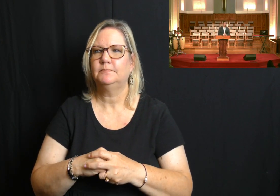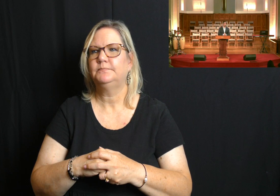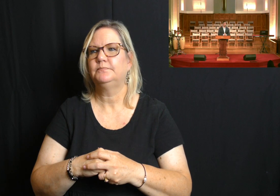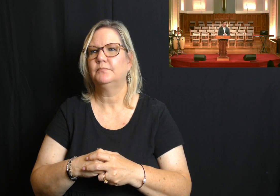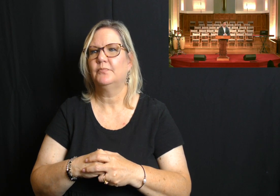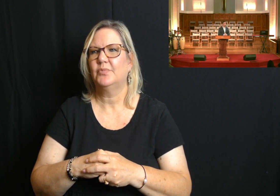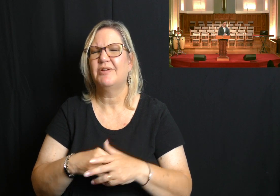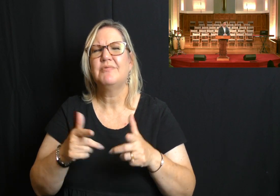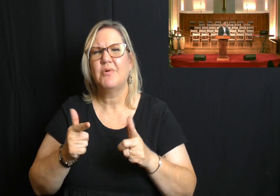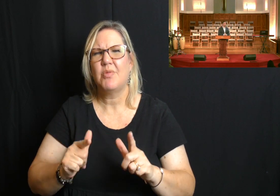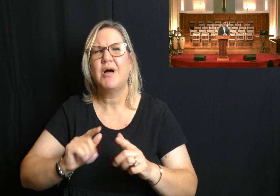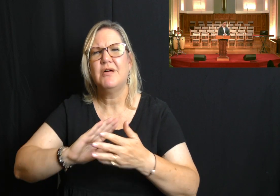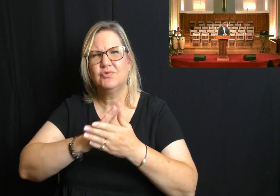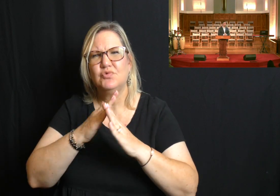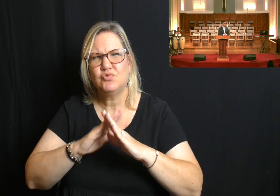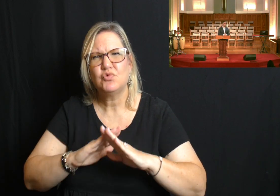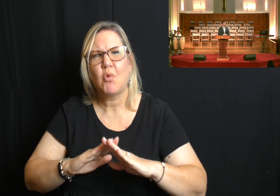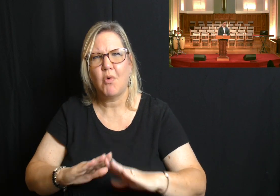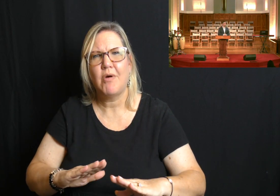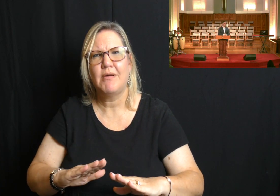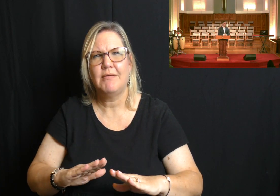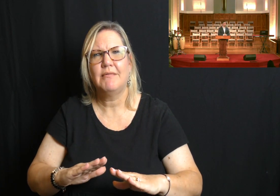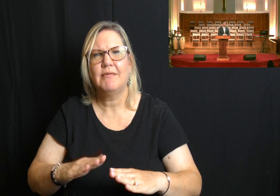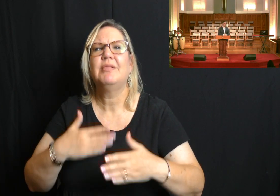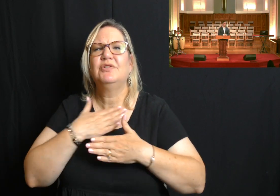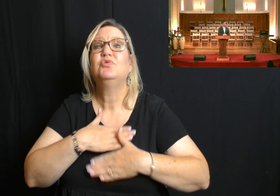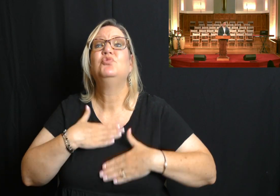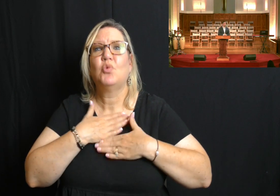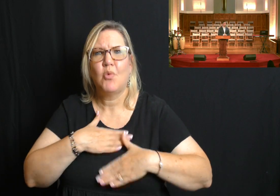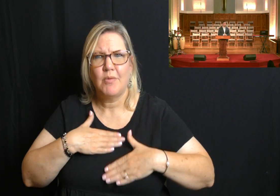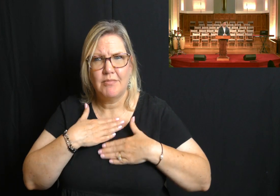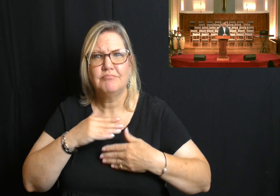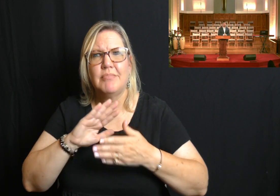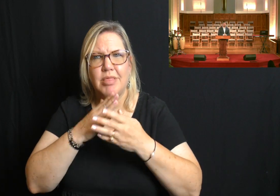let's enjoy that moment of awkward for a second.